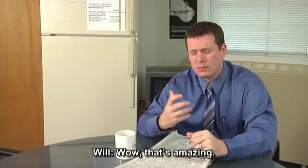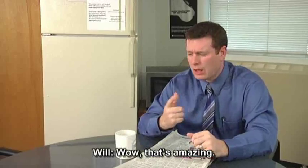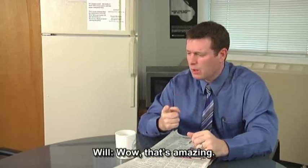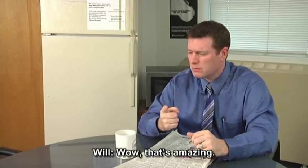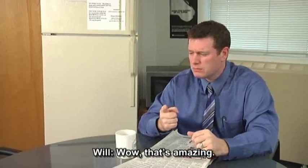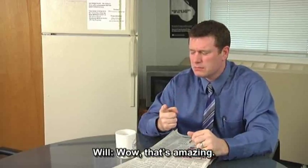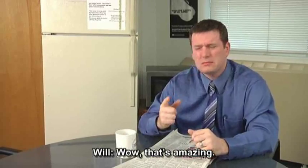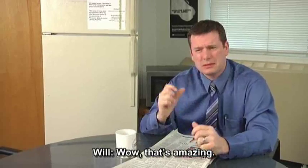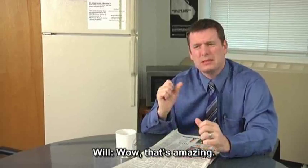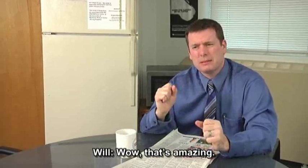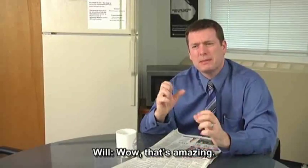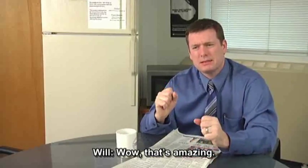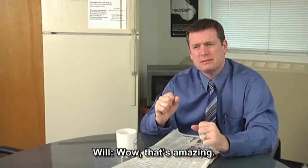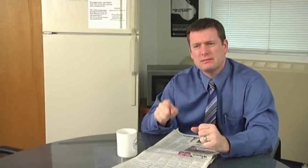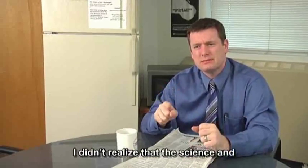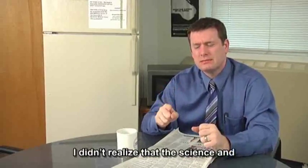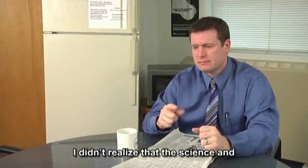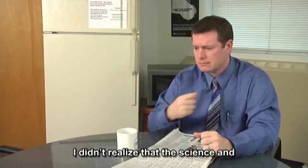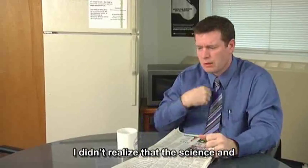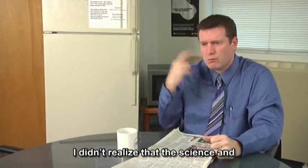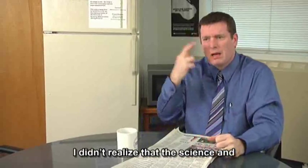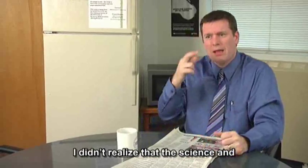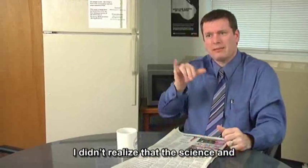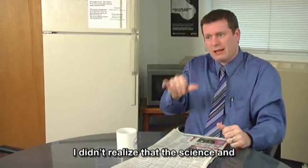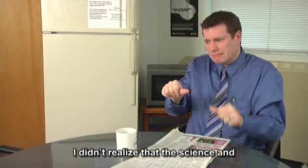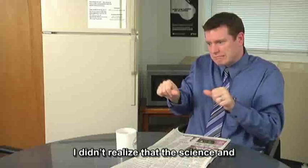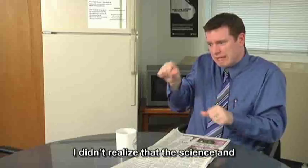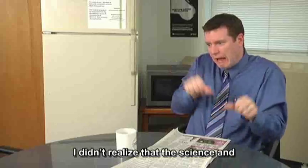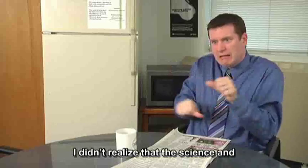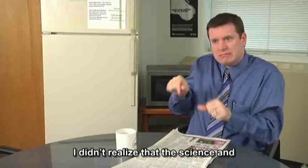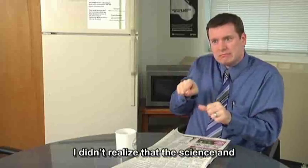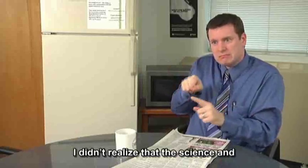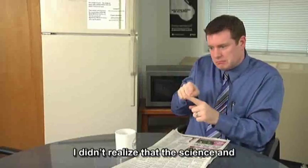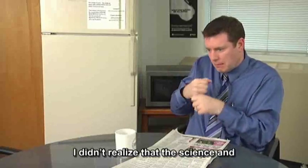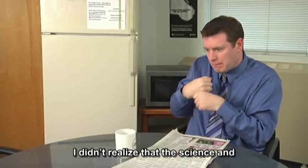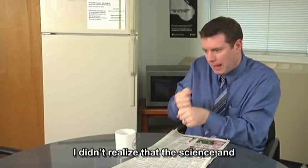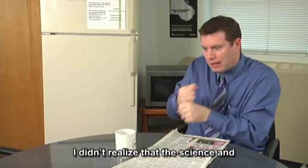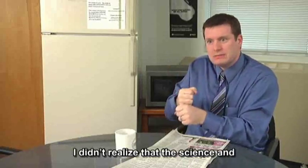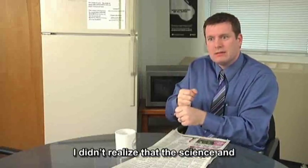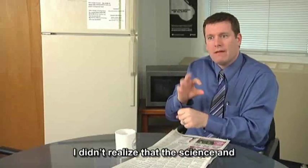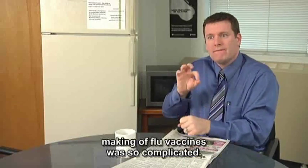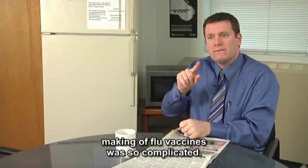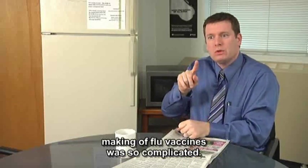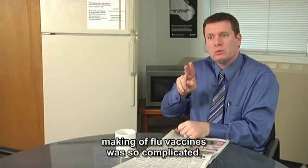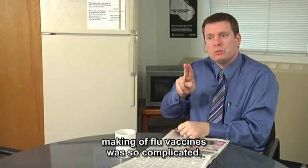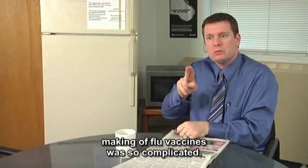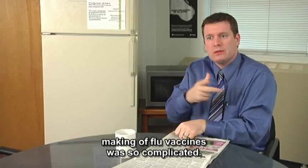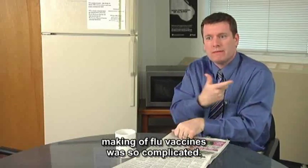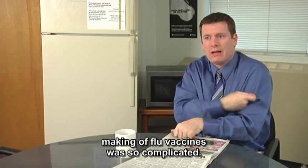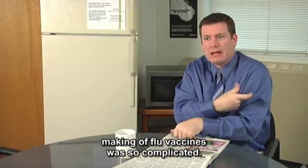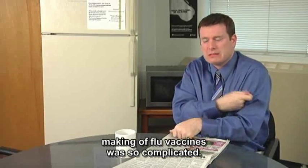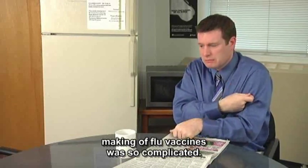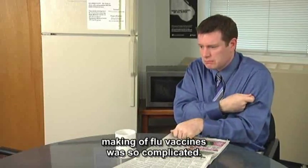that's amazing. I didn't realize that the science and making of flu vaccines was so complicated.